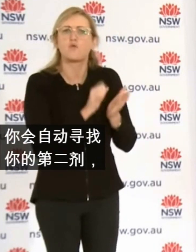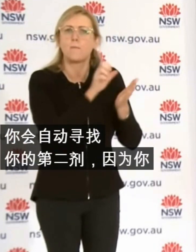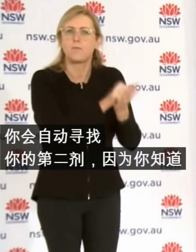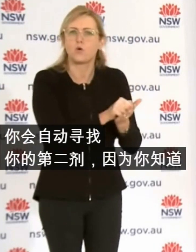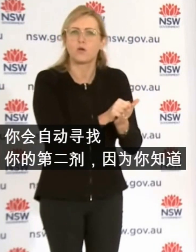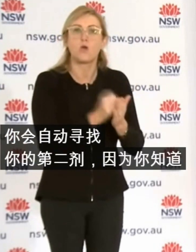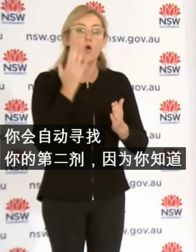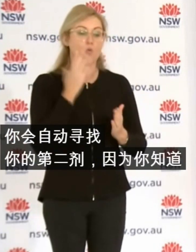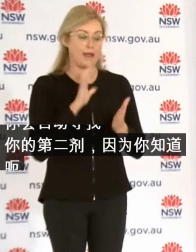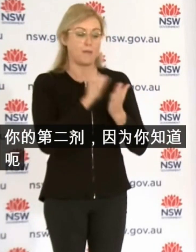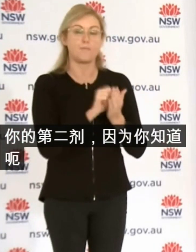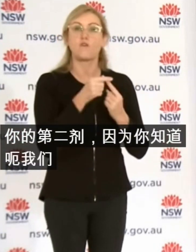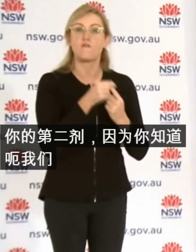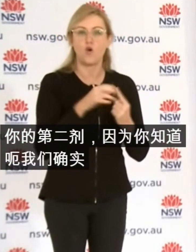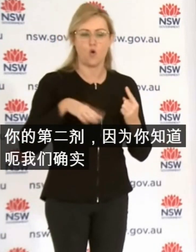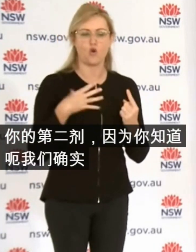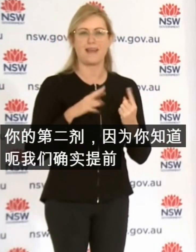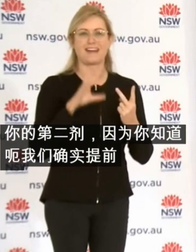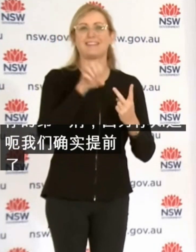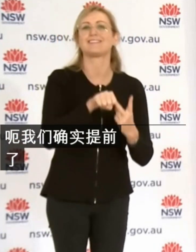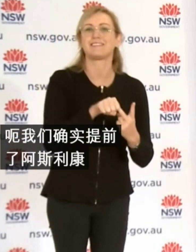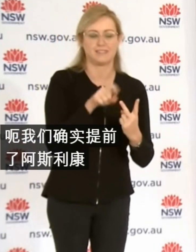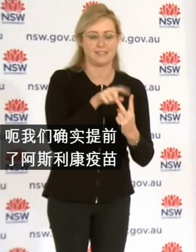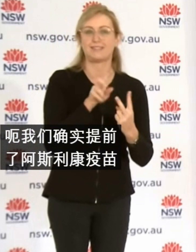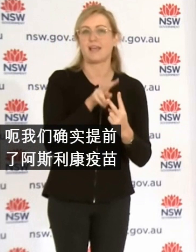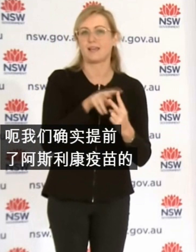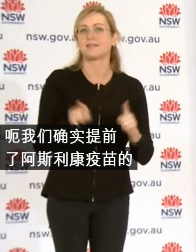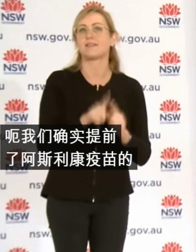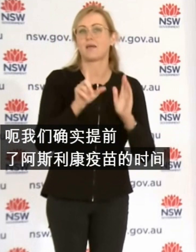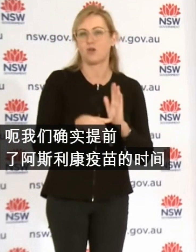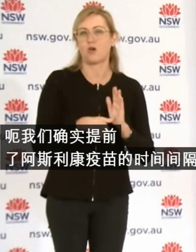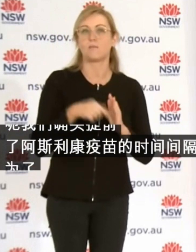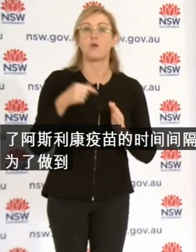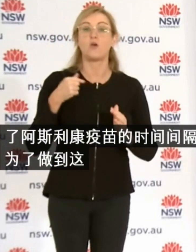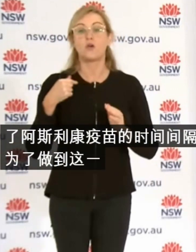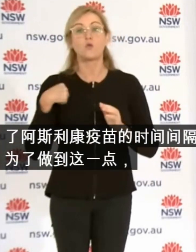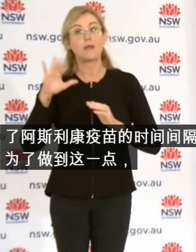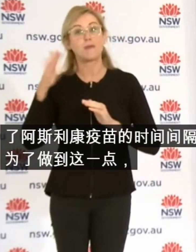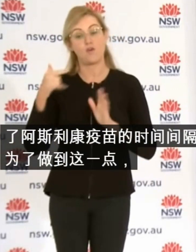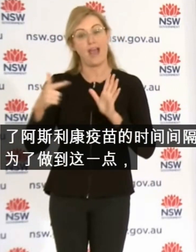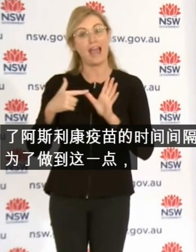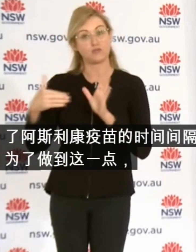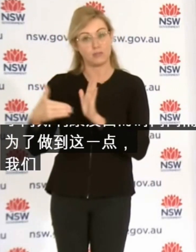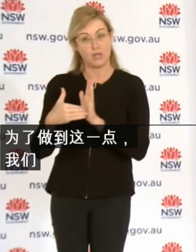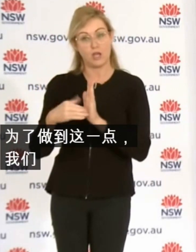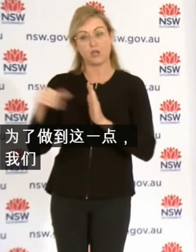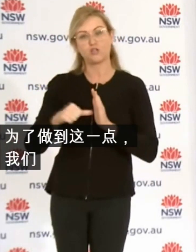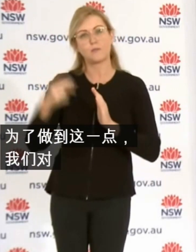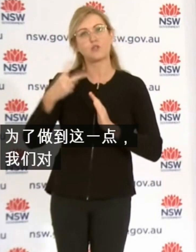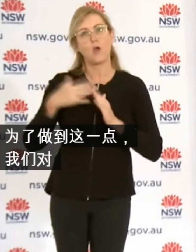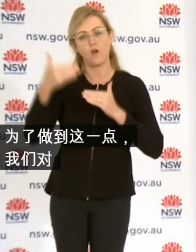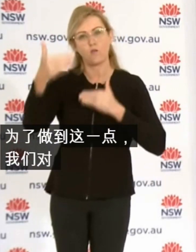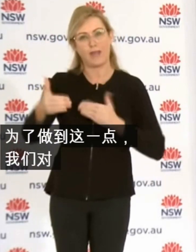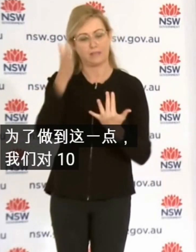second dose, as you know. We did bring forward the time interval for the AstraZeneca vaccine in order to do that. We're very